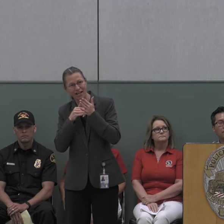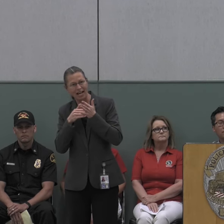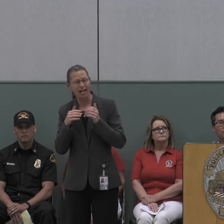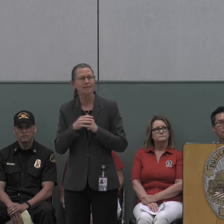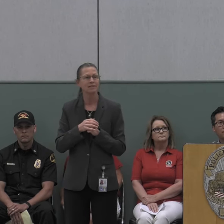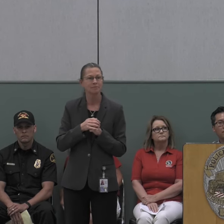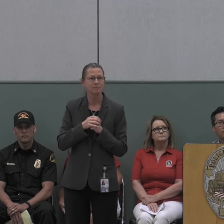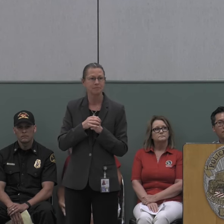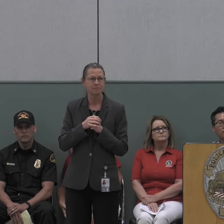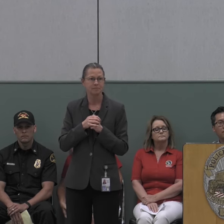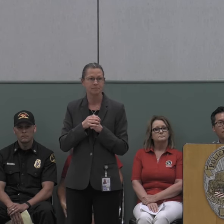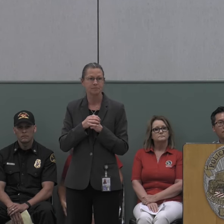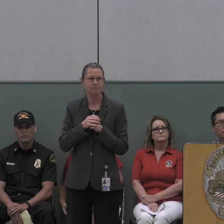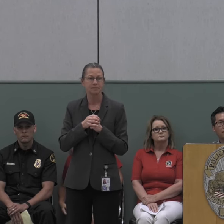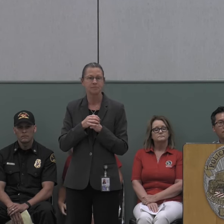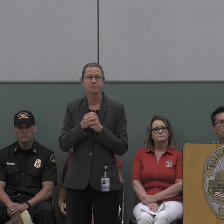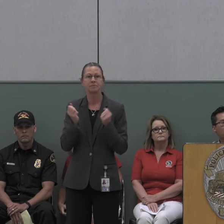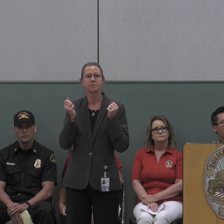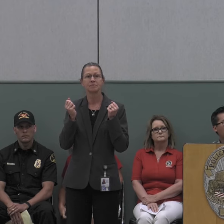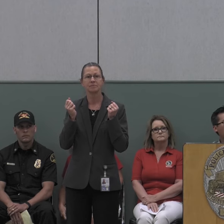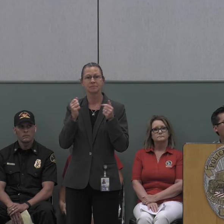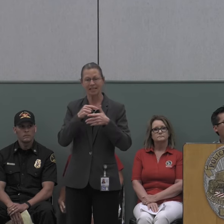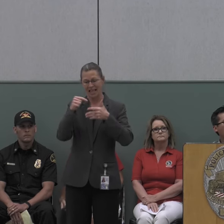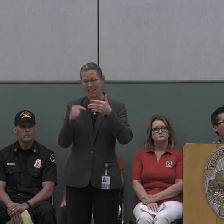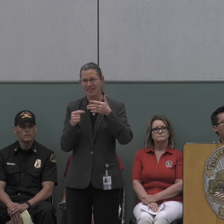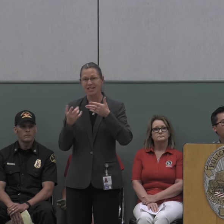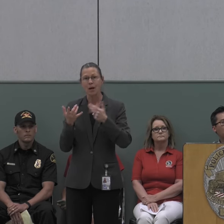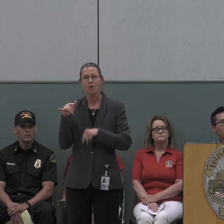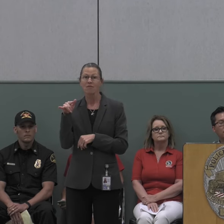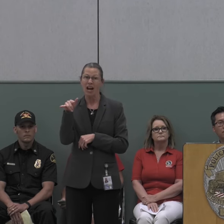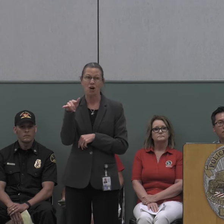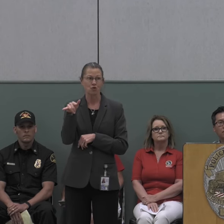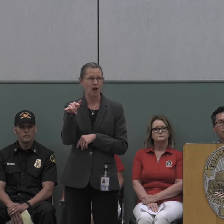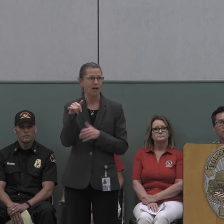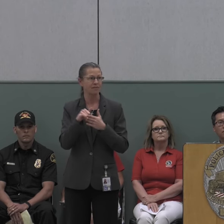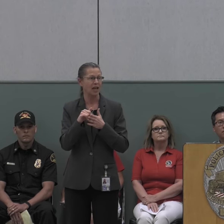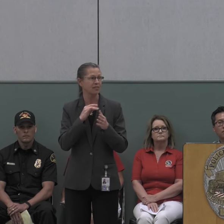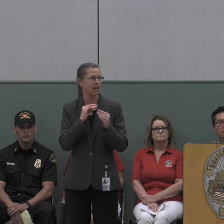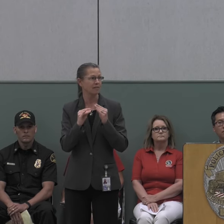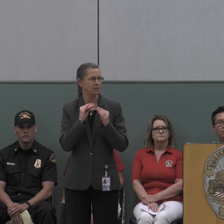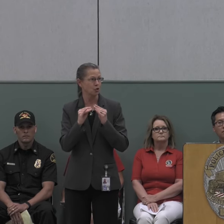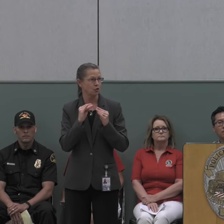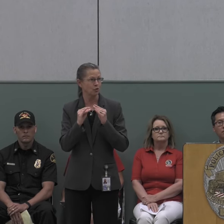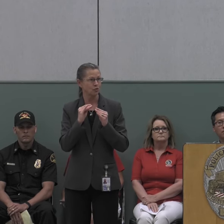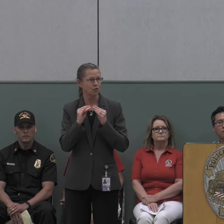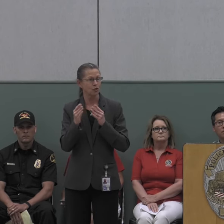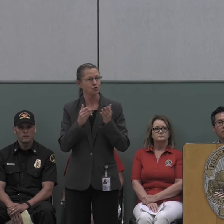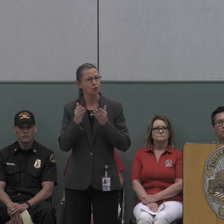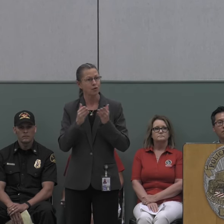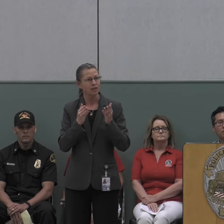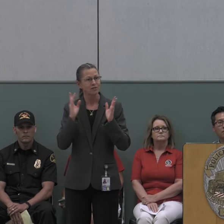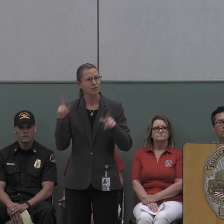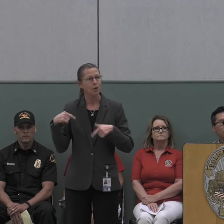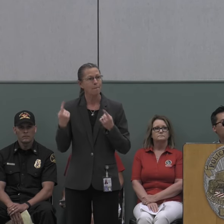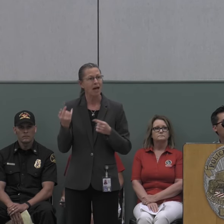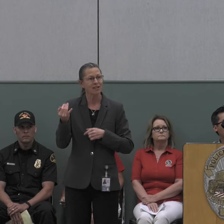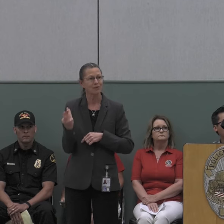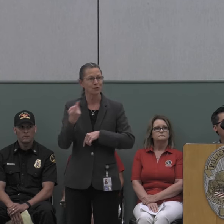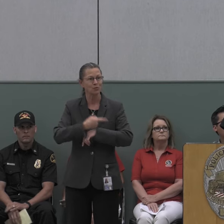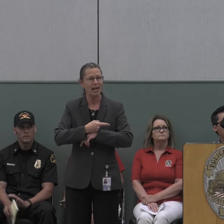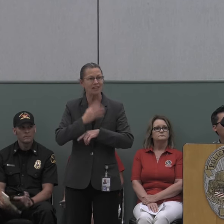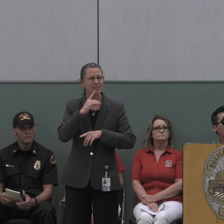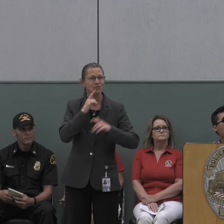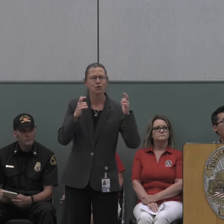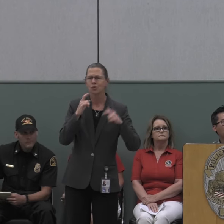the number of aircraft that they have serviced the past few days was huge. This thing